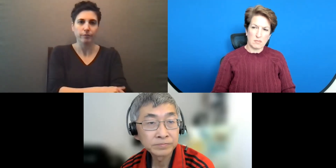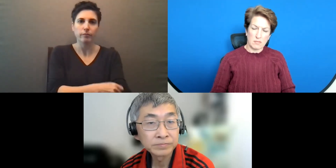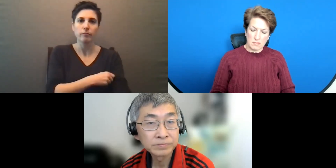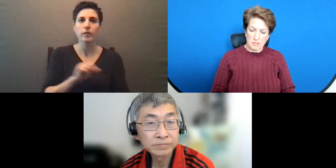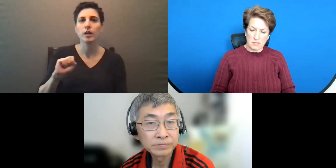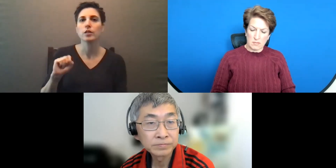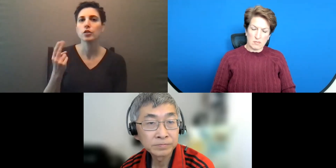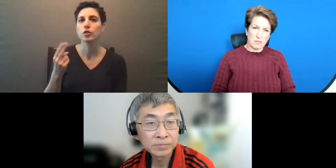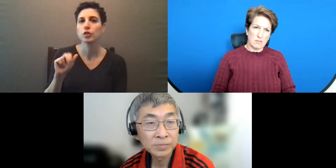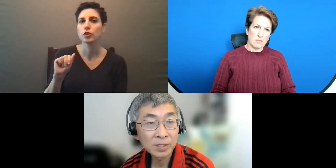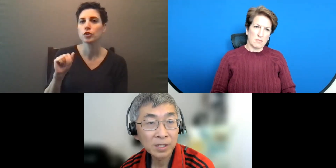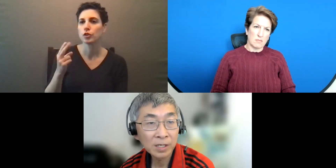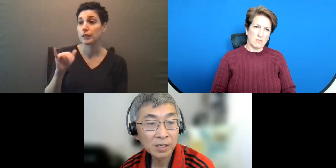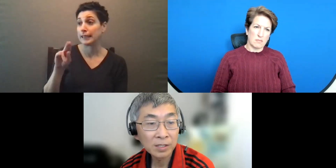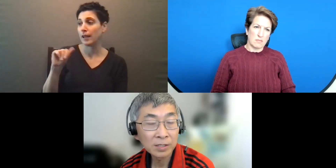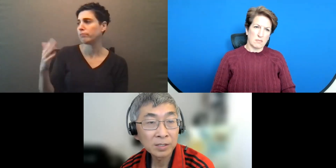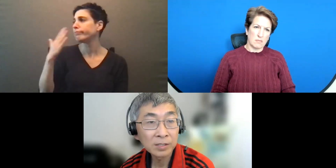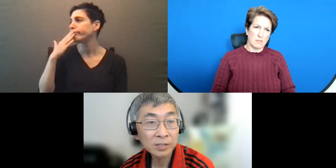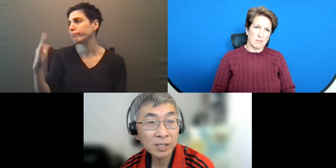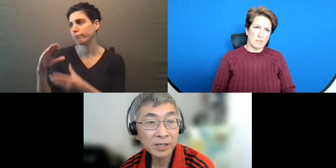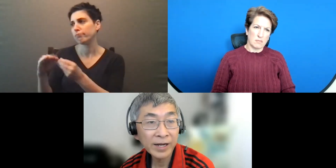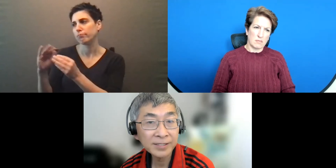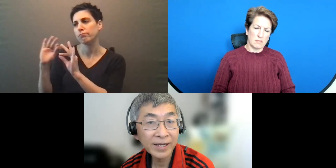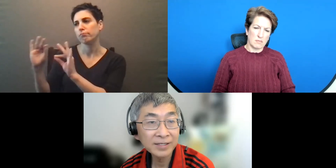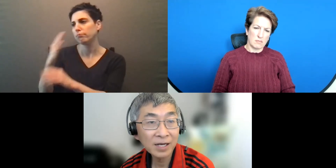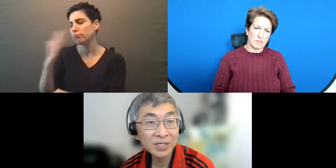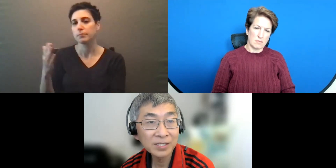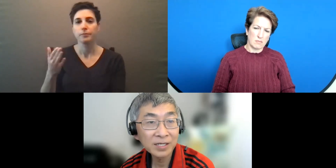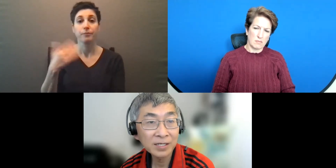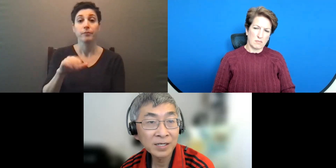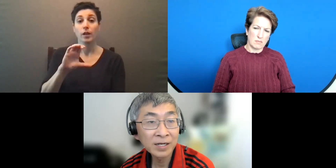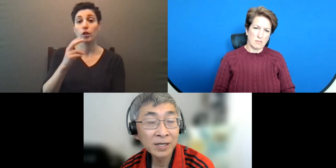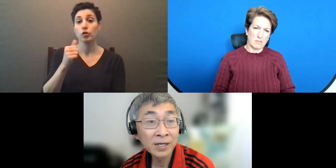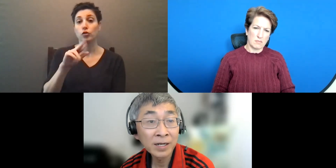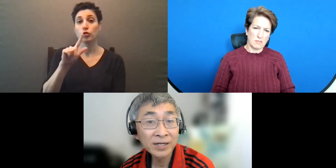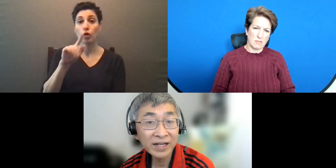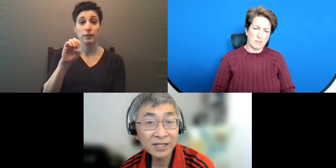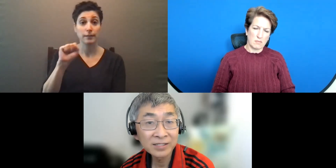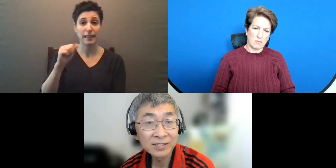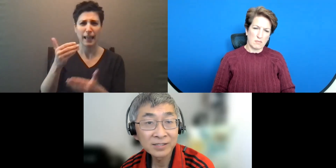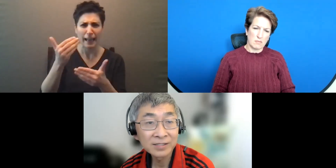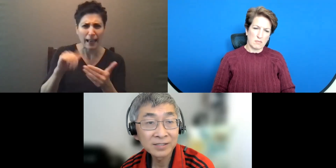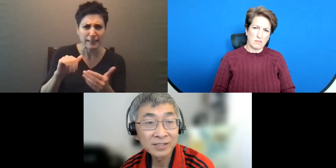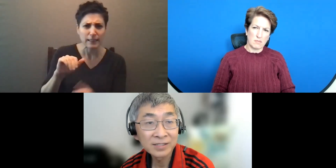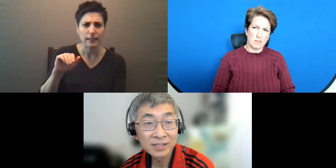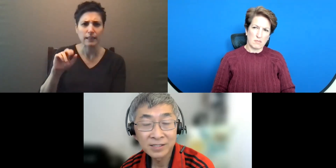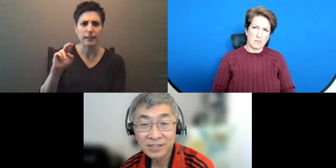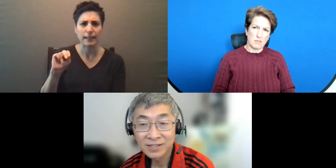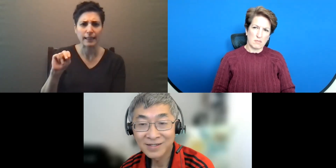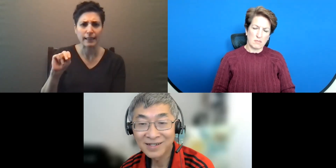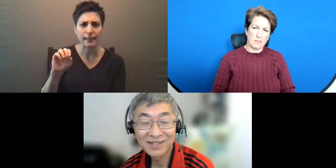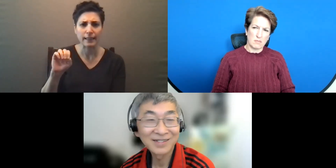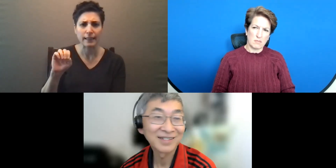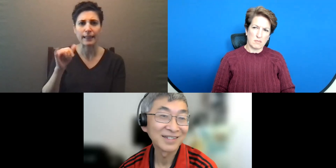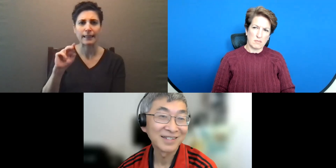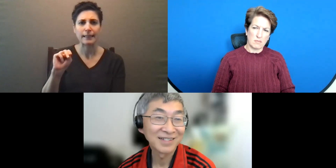Thank you. You're welcome. Next hands up is Nagin. Yes, it's